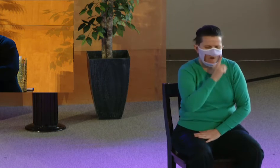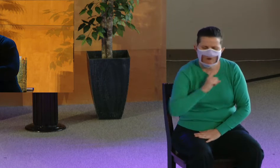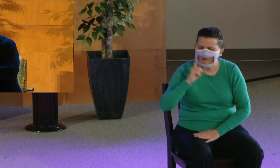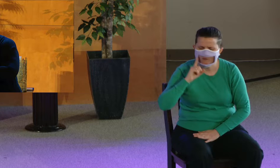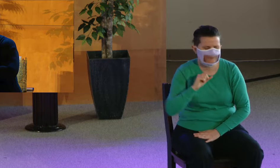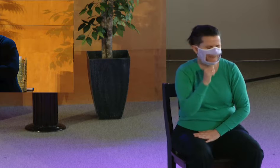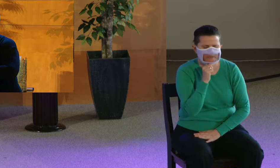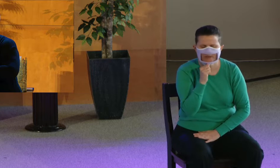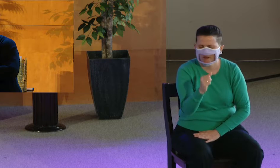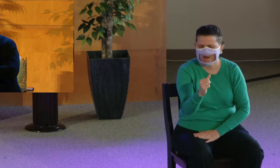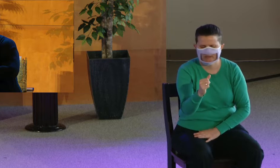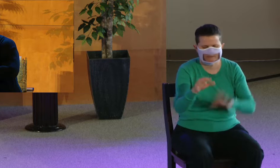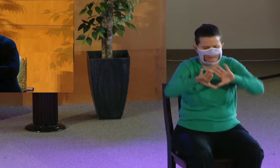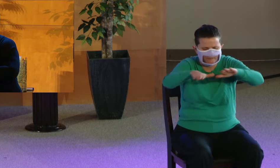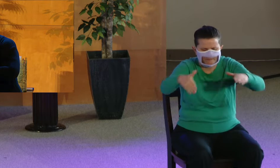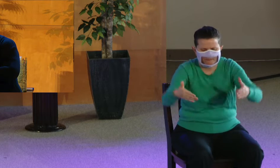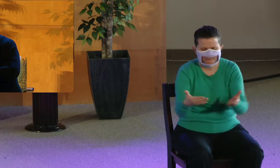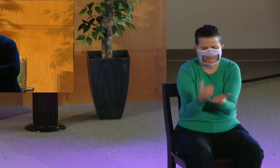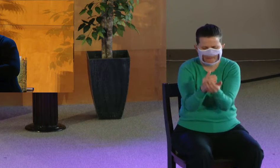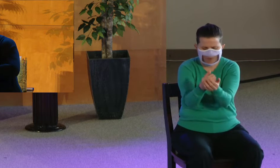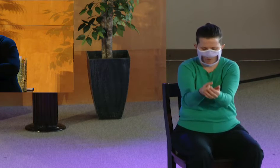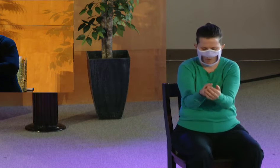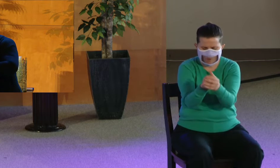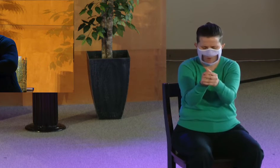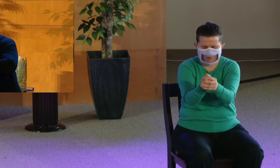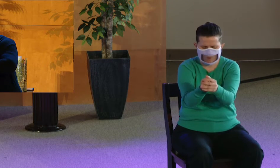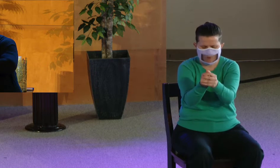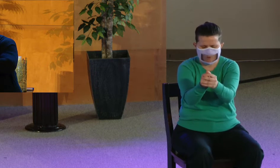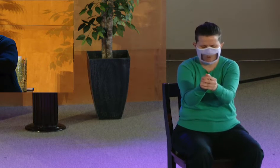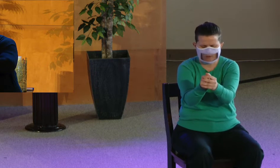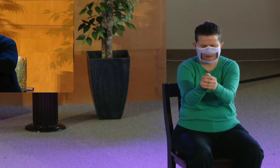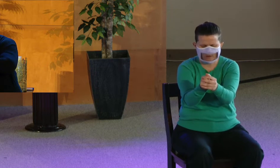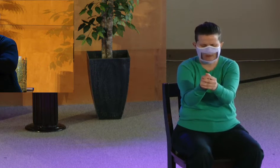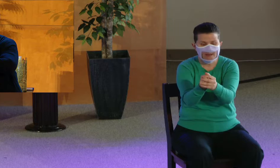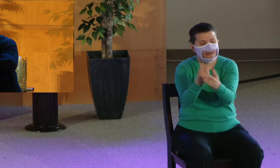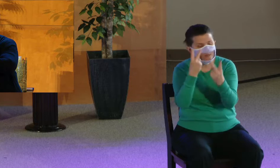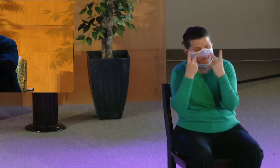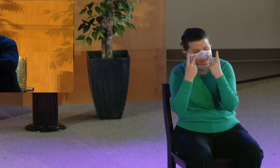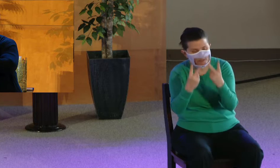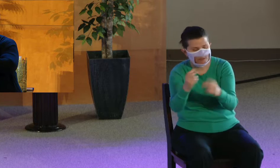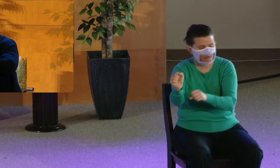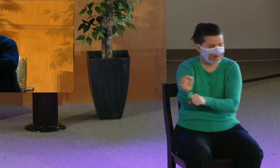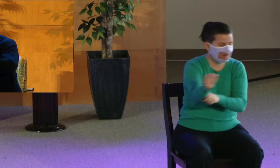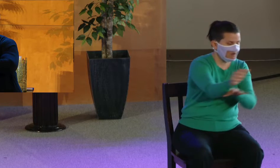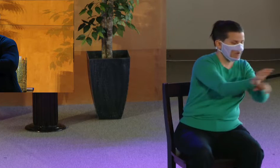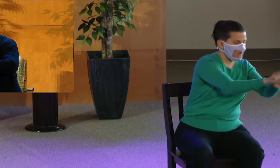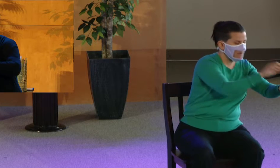And then we see that beautiful energy of love also moving over to Russia.